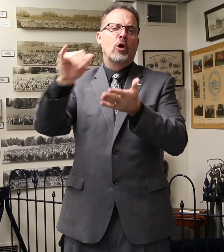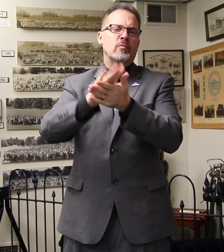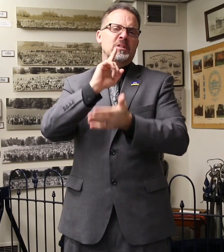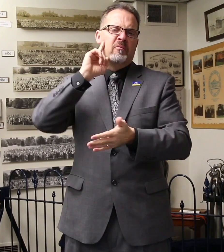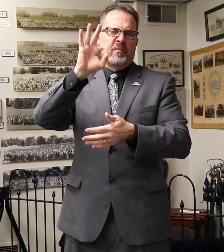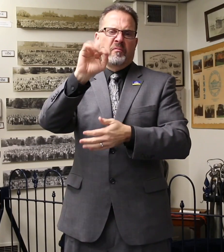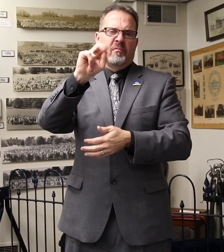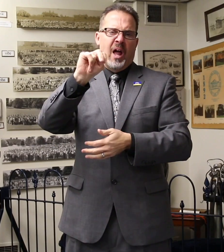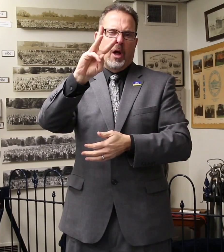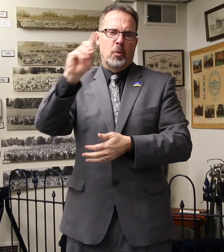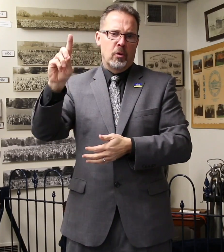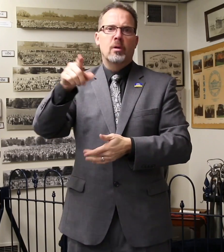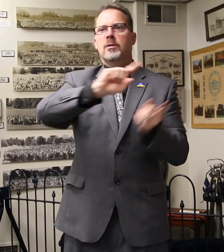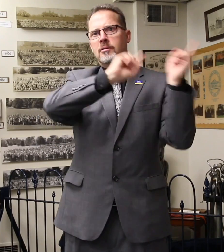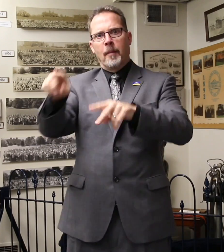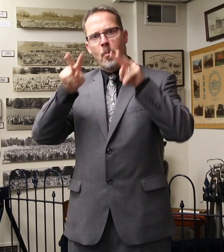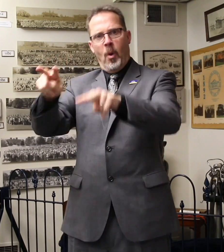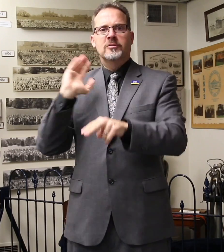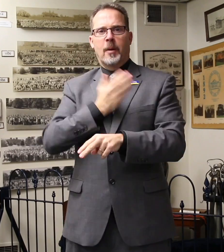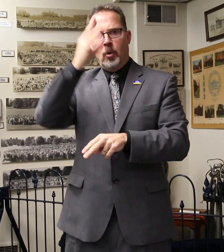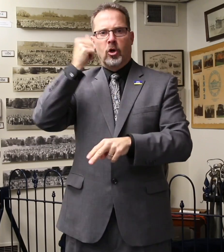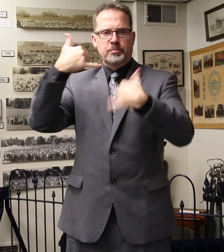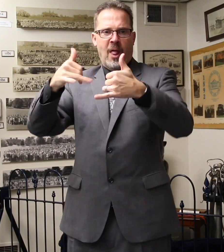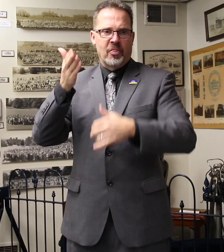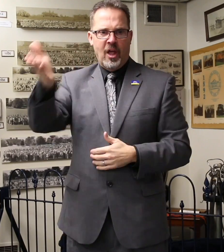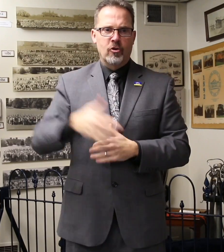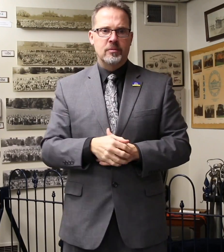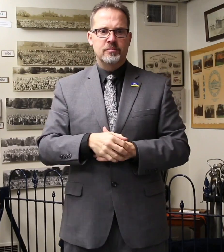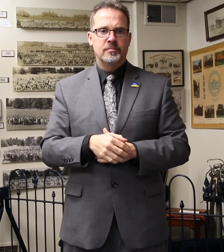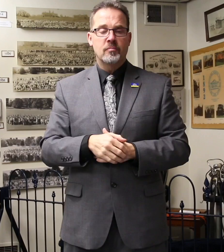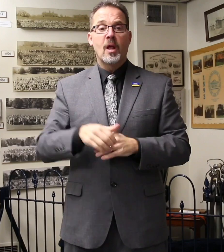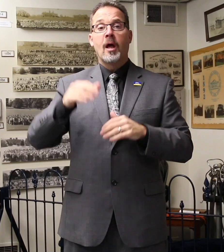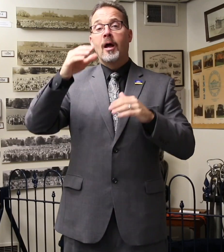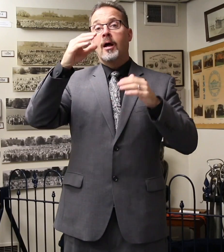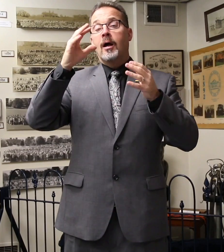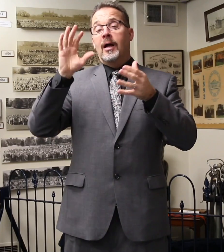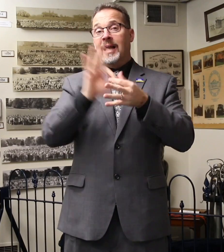game against the Fenwood School from New York, and so the boys and girls teams will both be playing there.